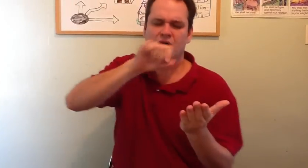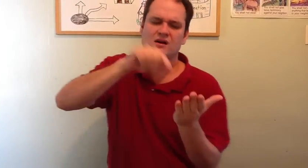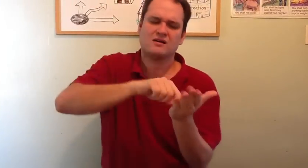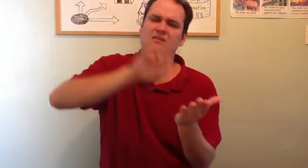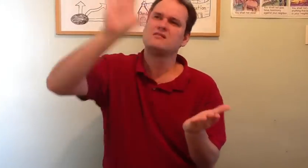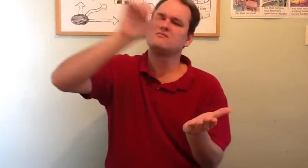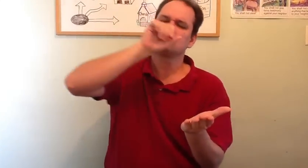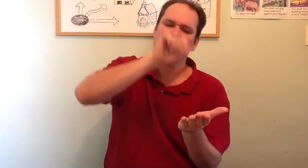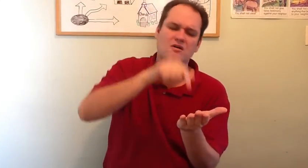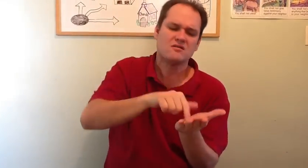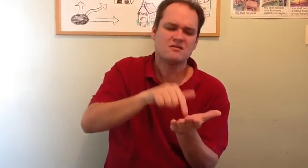inwardly,